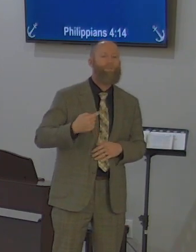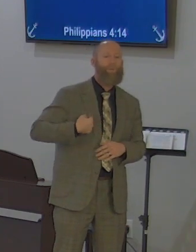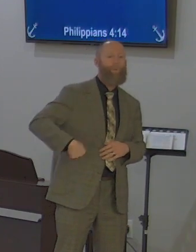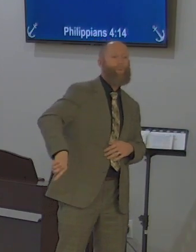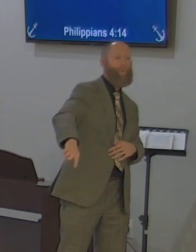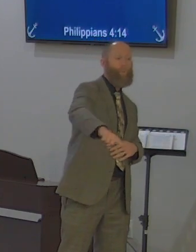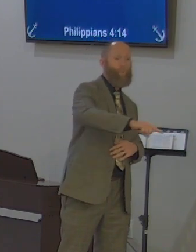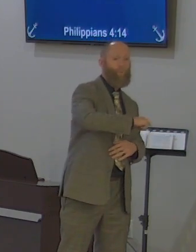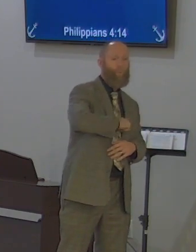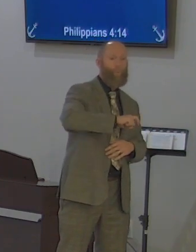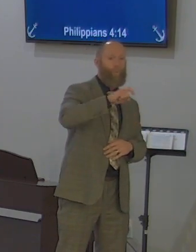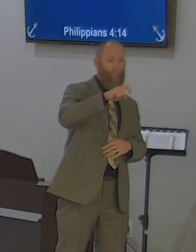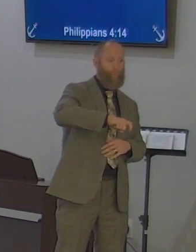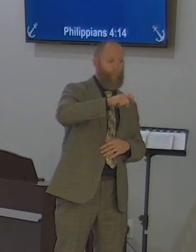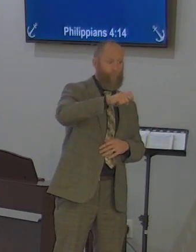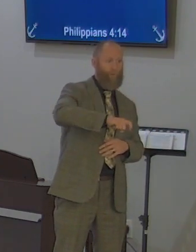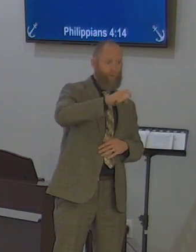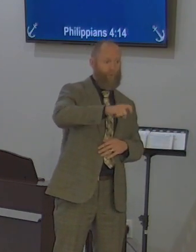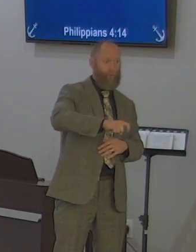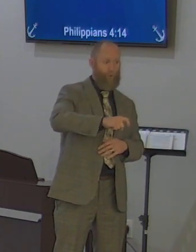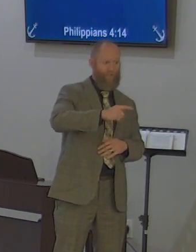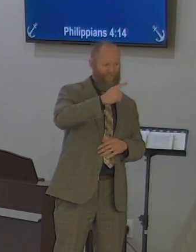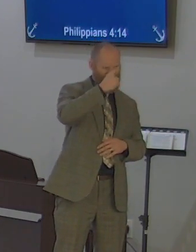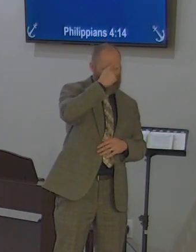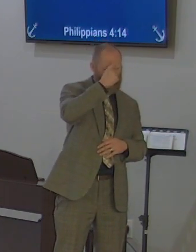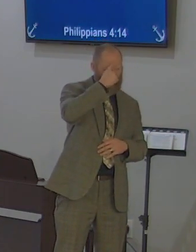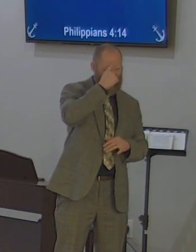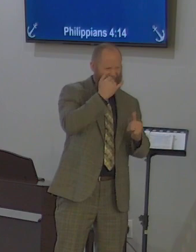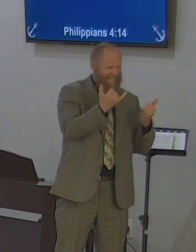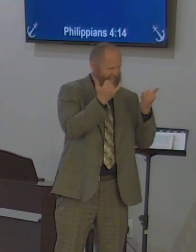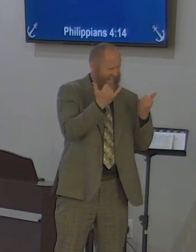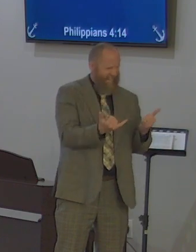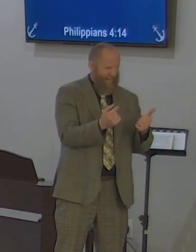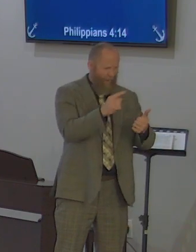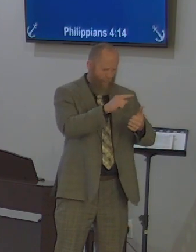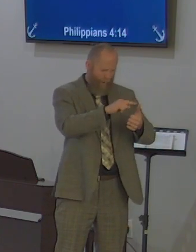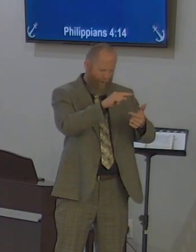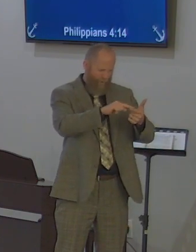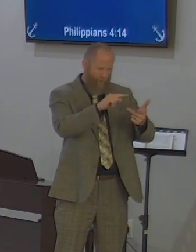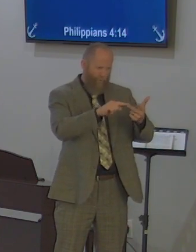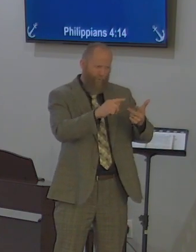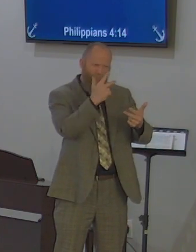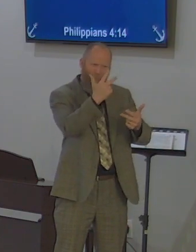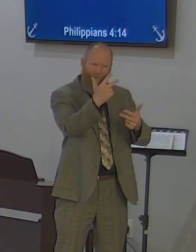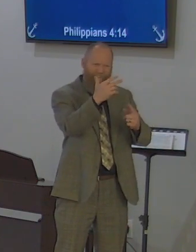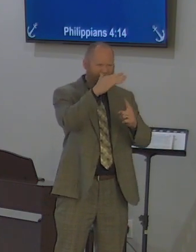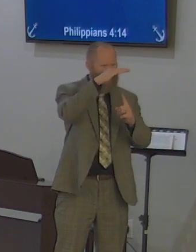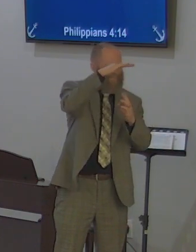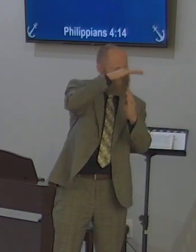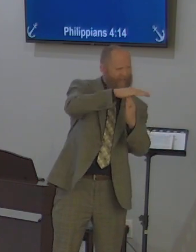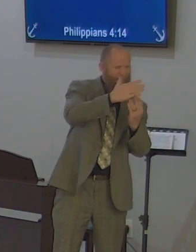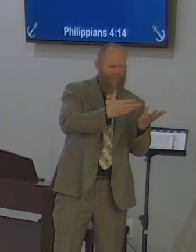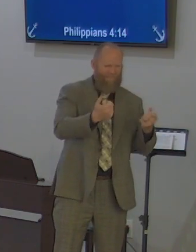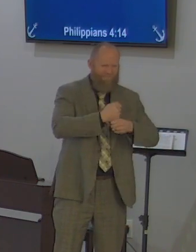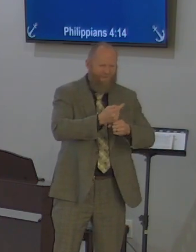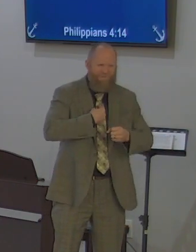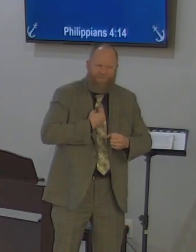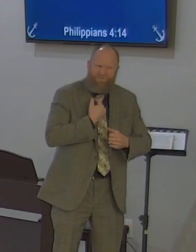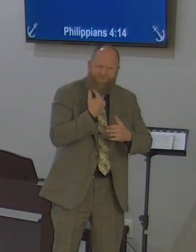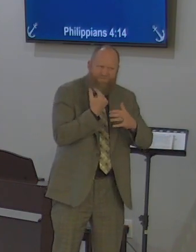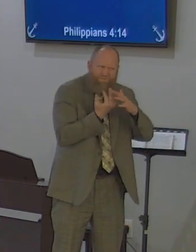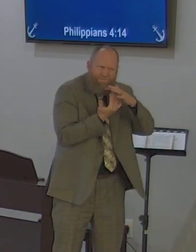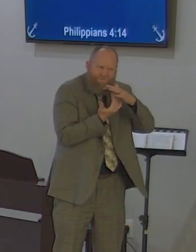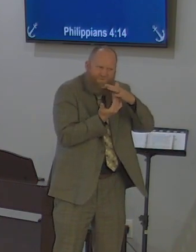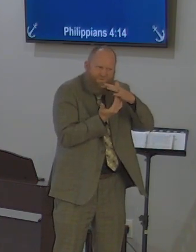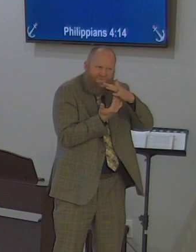You ought to right now think about the top three things that just burn your ears. They just make you mad. You're